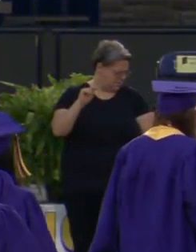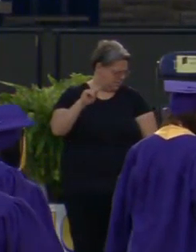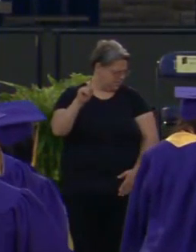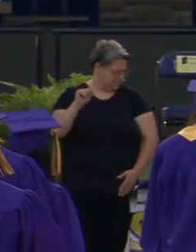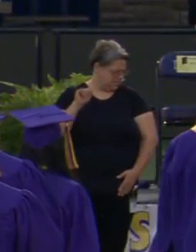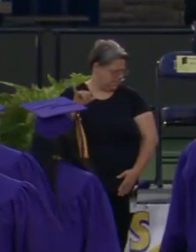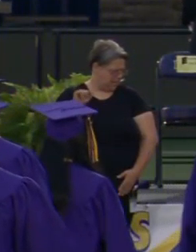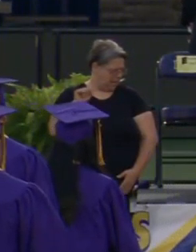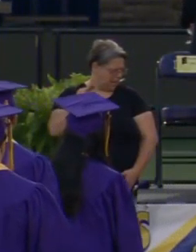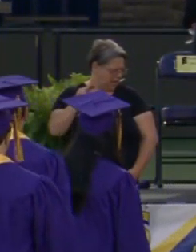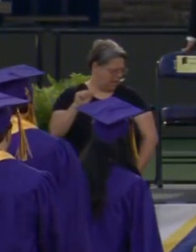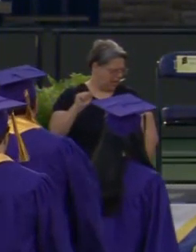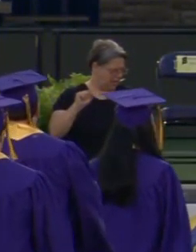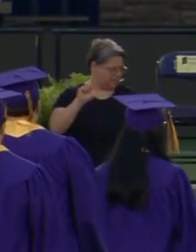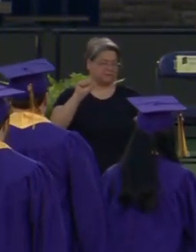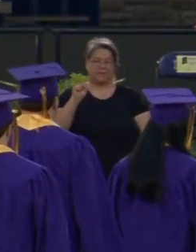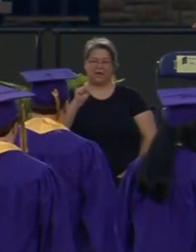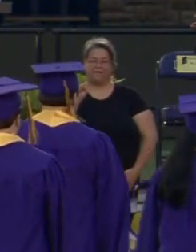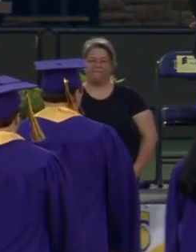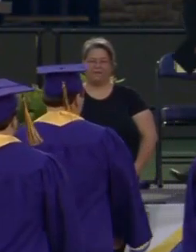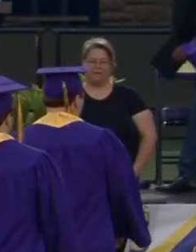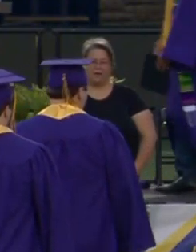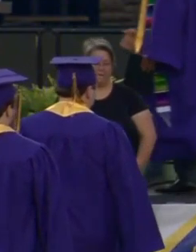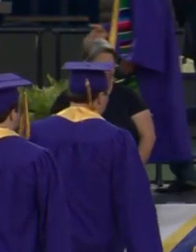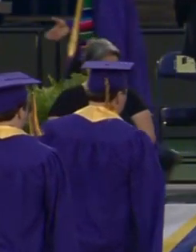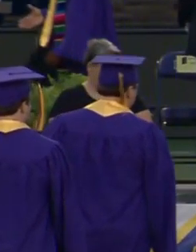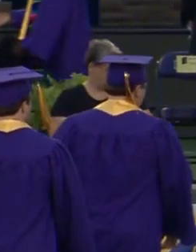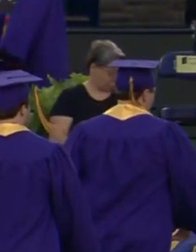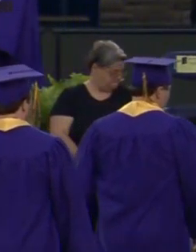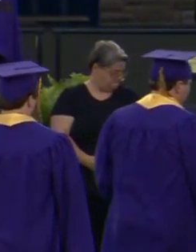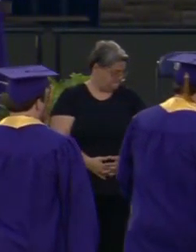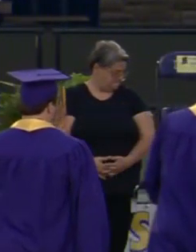Itzayana Saucedo Vivar.